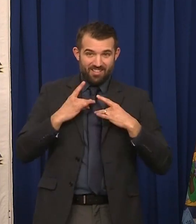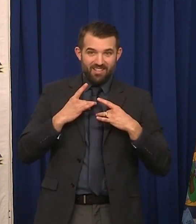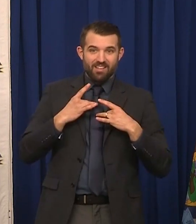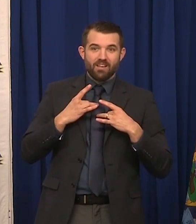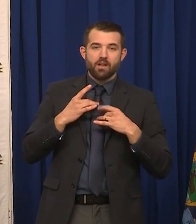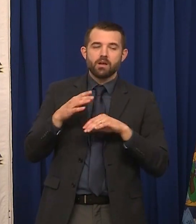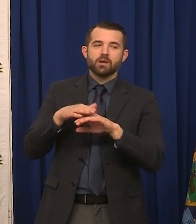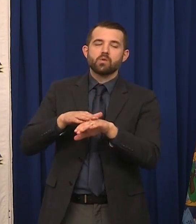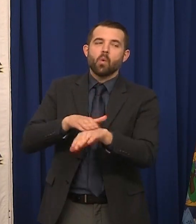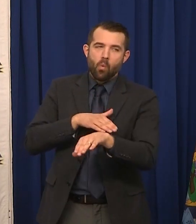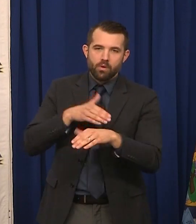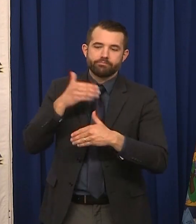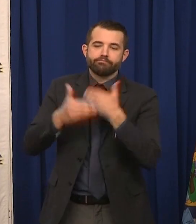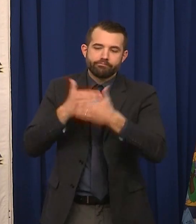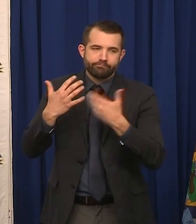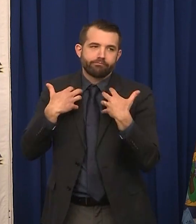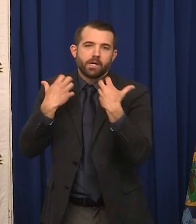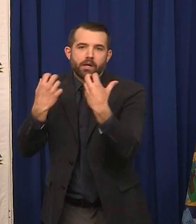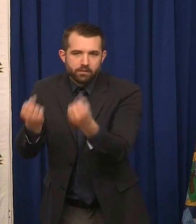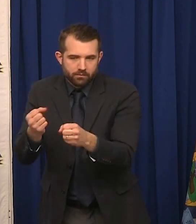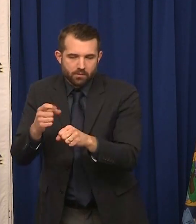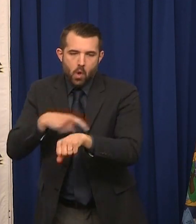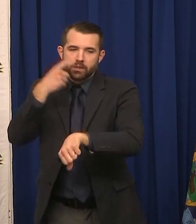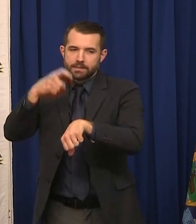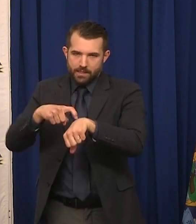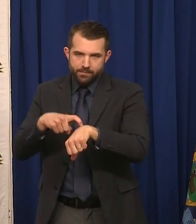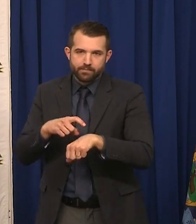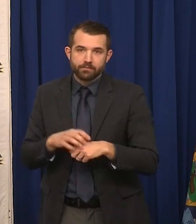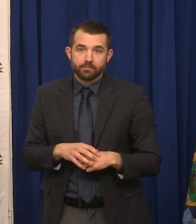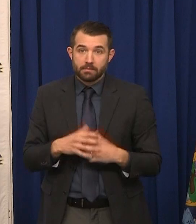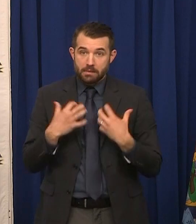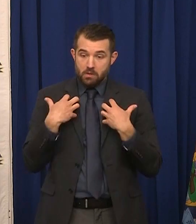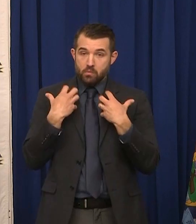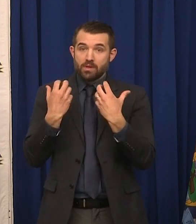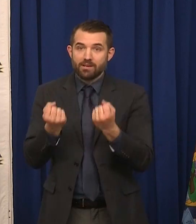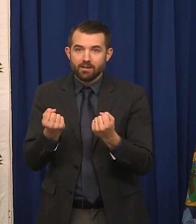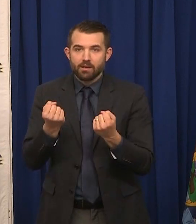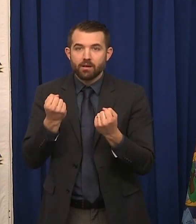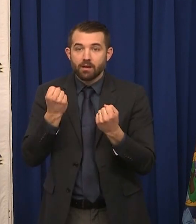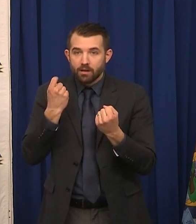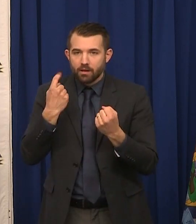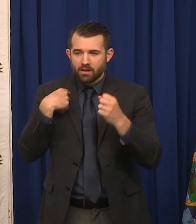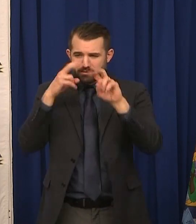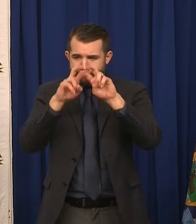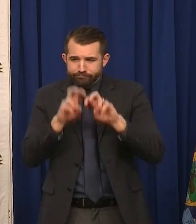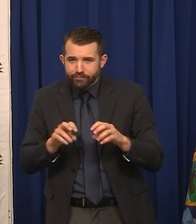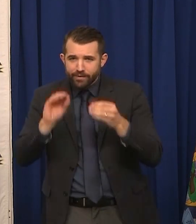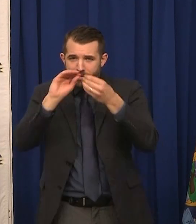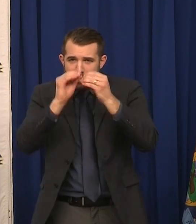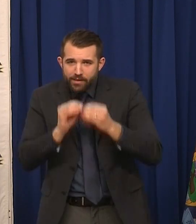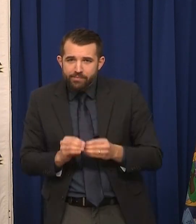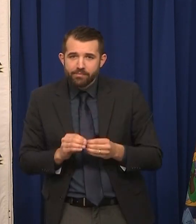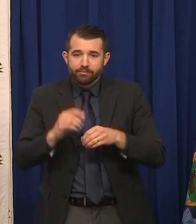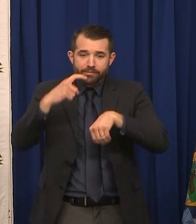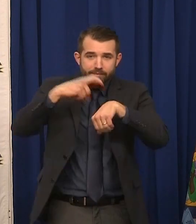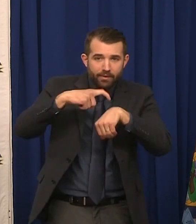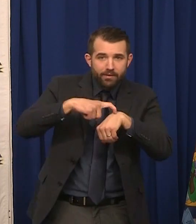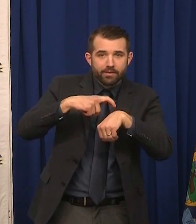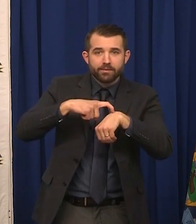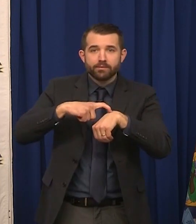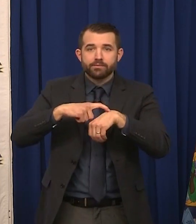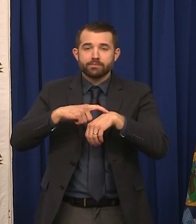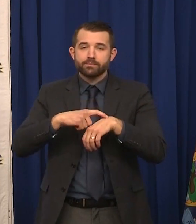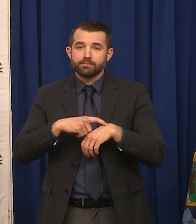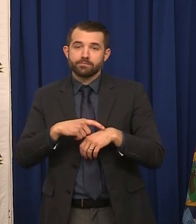things that we look for in recovery is not just the numbers, but the rate of recovery. That is to say, how